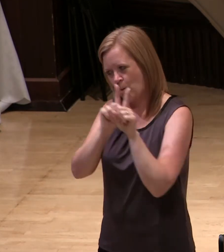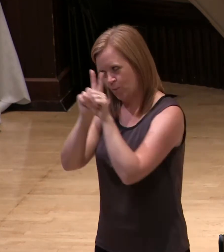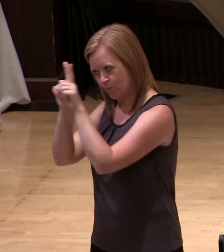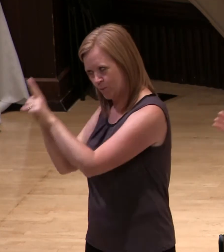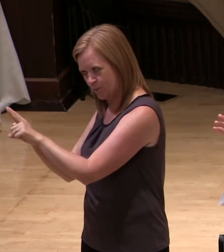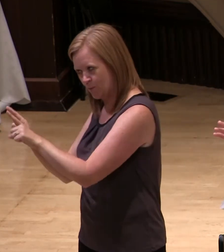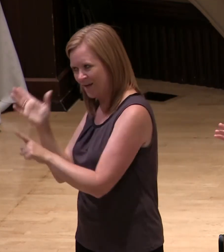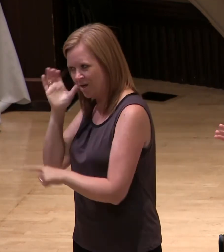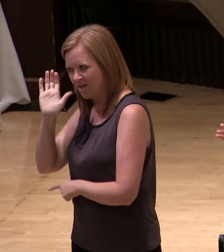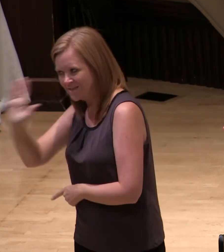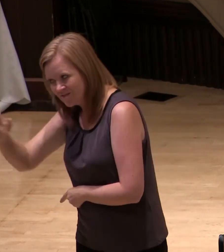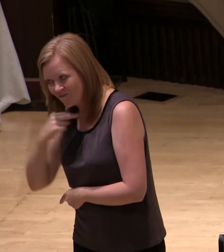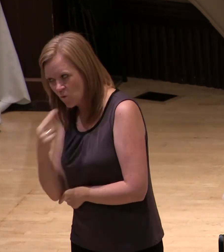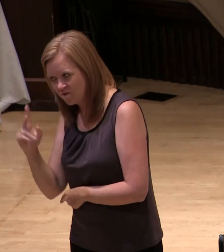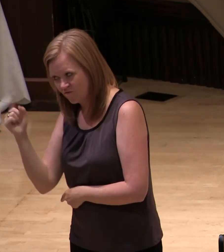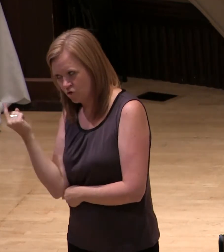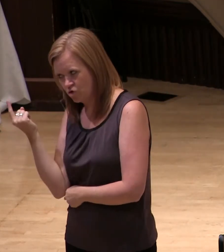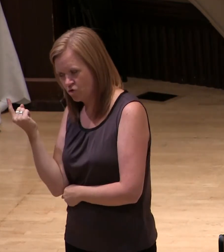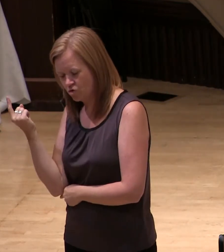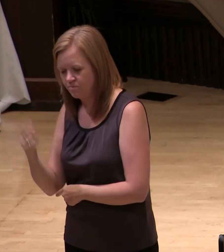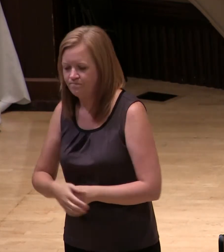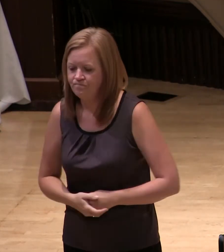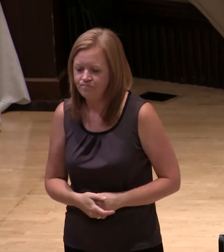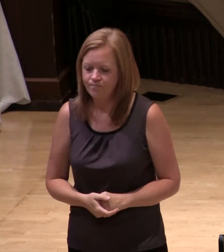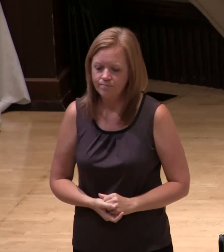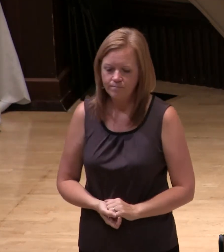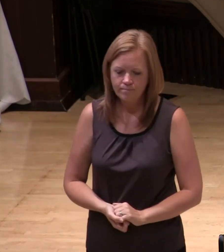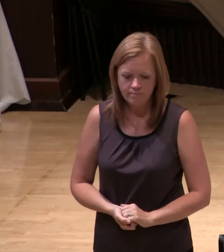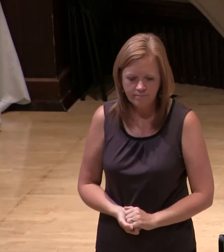so we can hear his voice first.